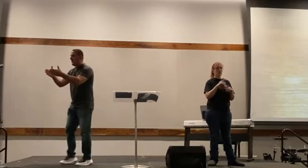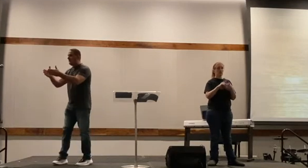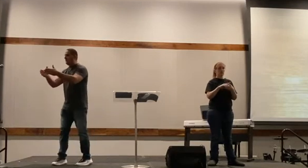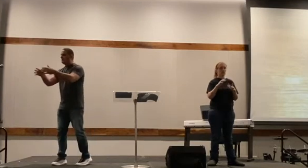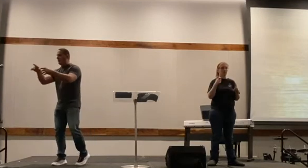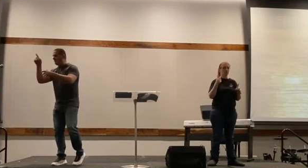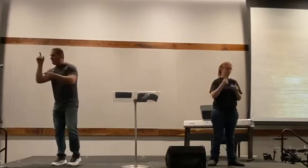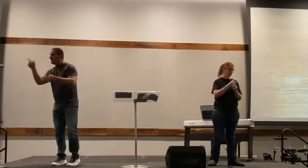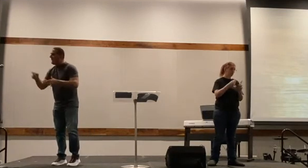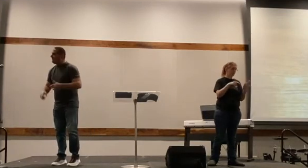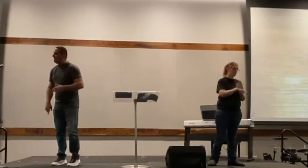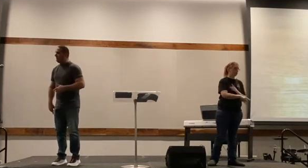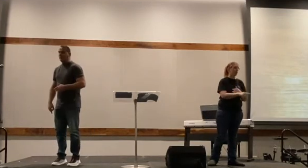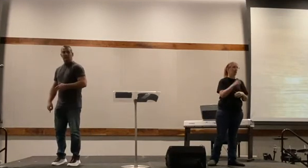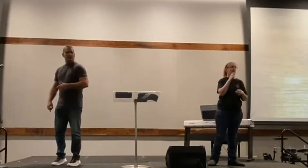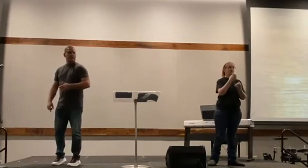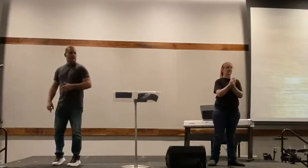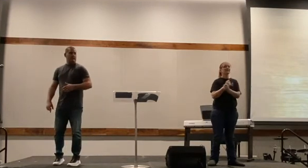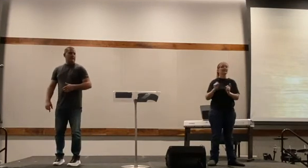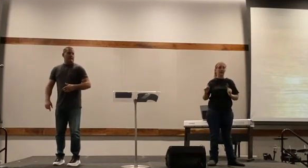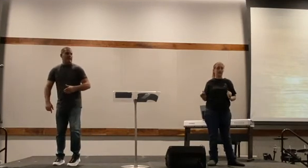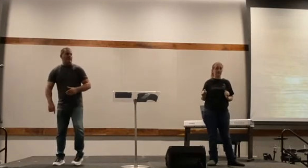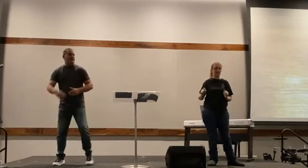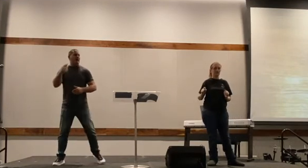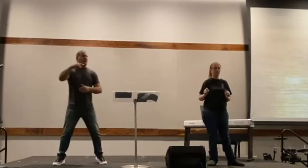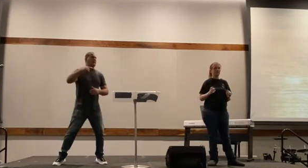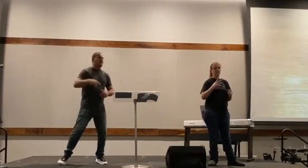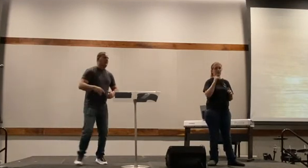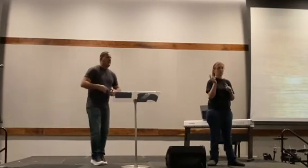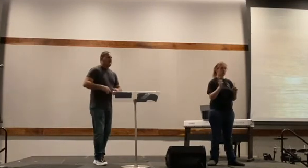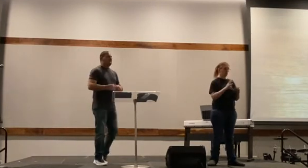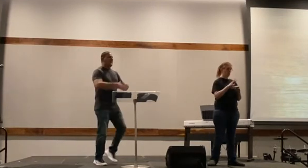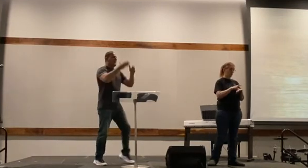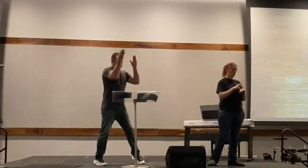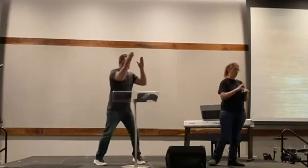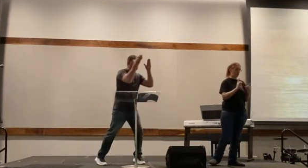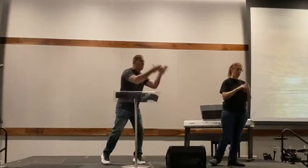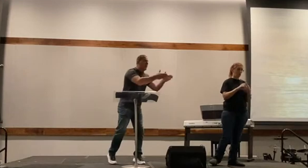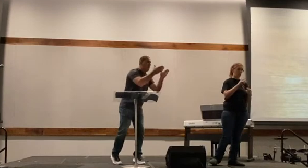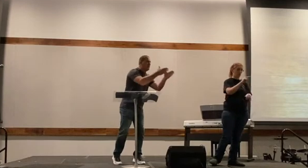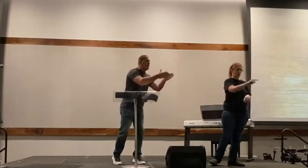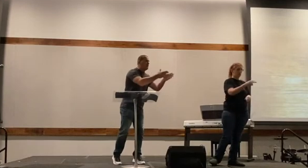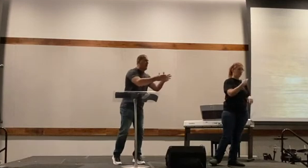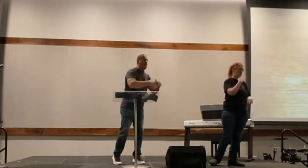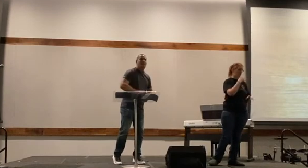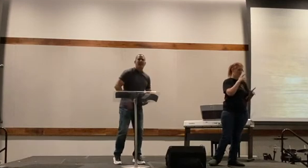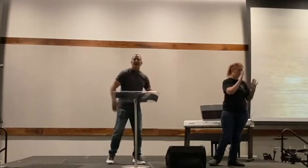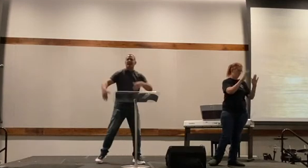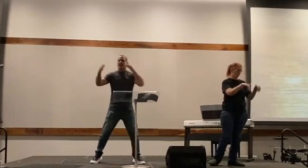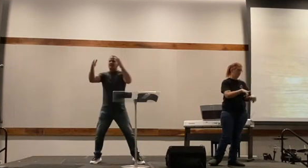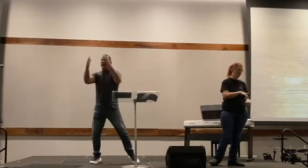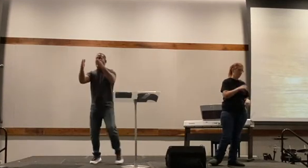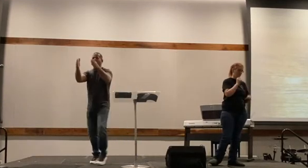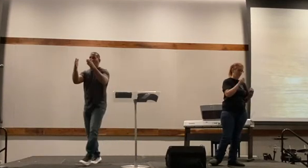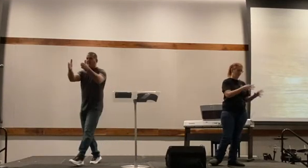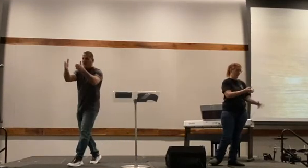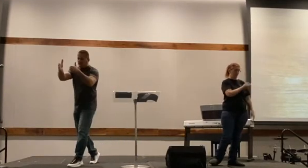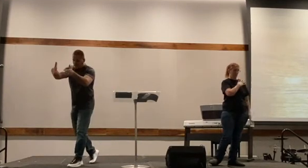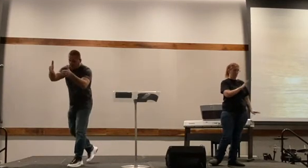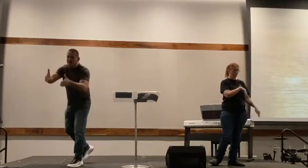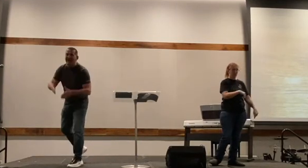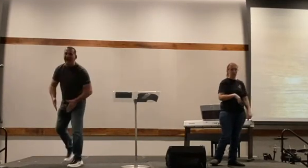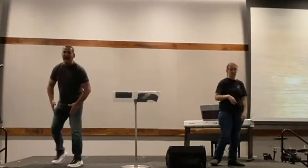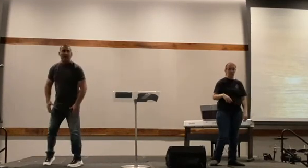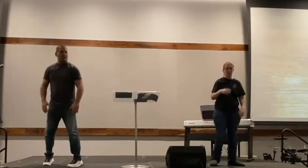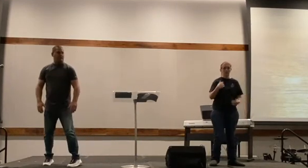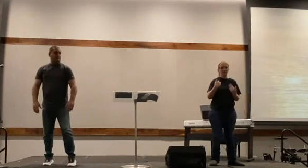He came on this earth to save you. He didn't come on this earth to say, you were stuck in who you are in your past because I got a great future